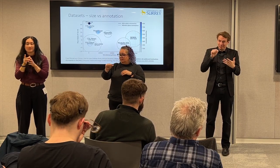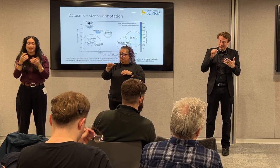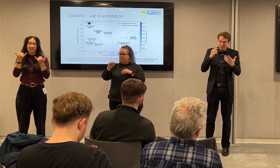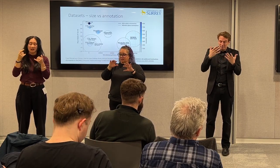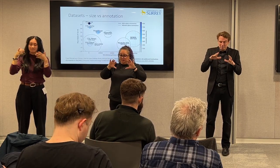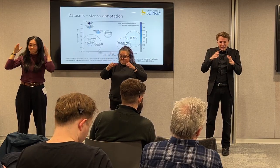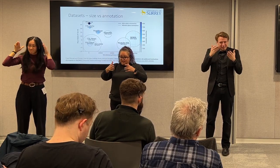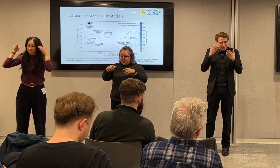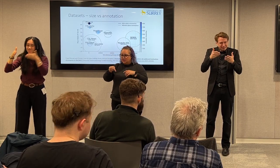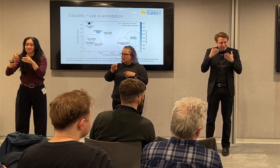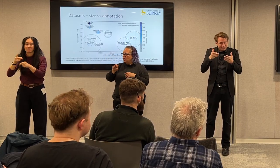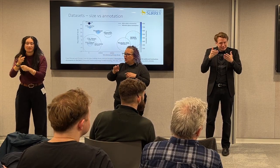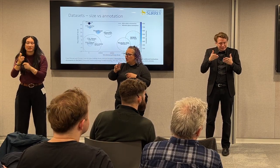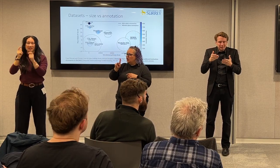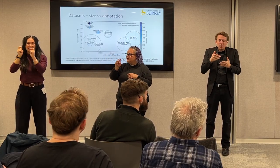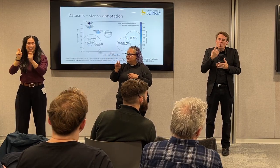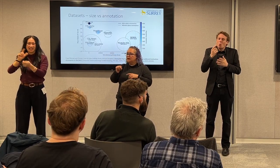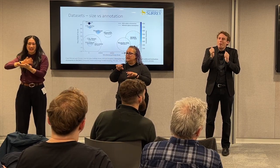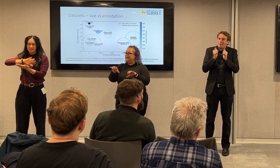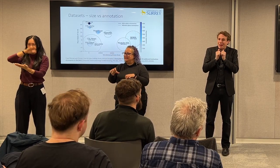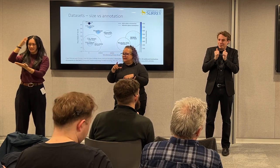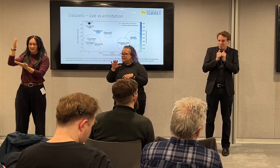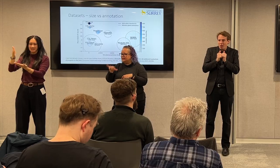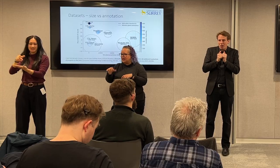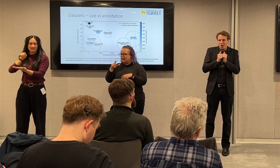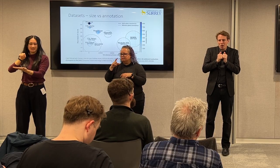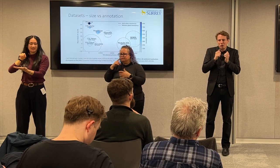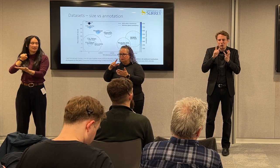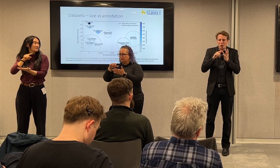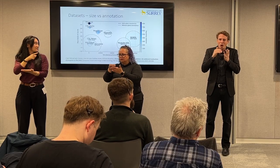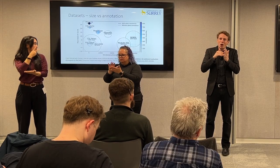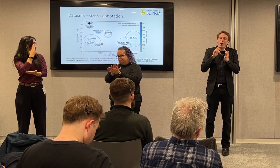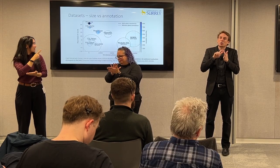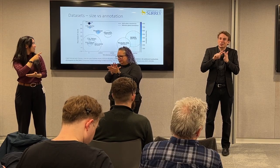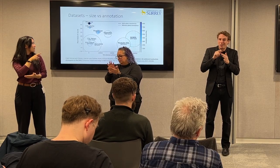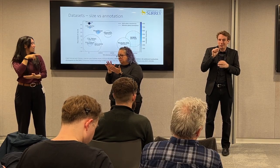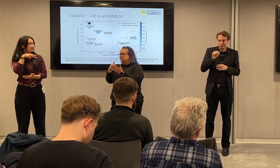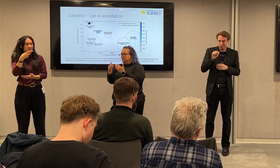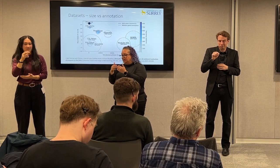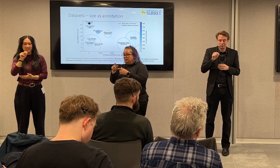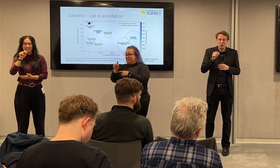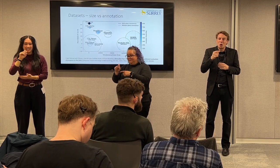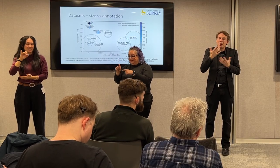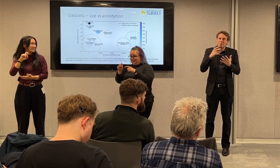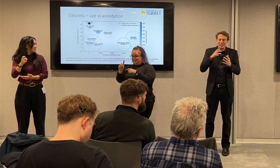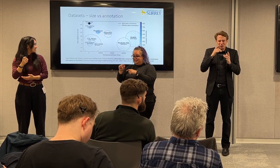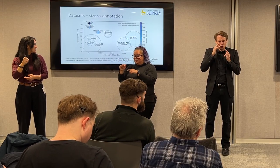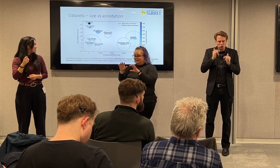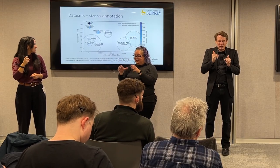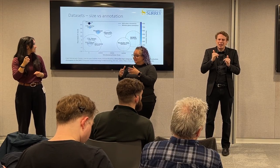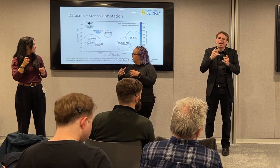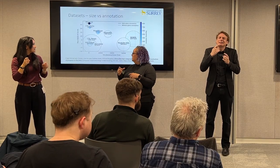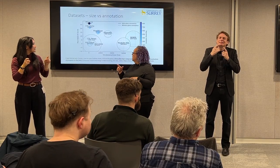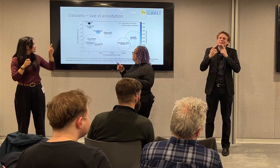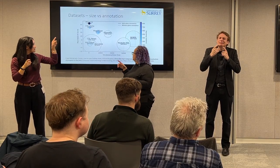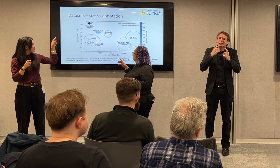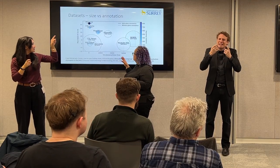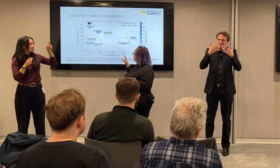visualization that Erzga did for a paper that looks, there's that Phoenix data set. And the size of the circle is how big the data